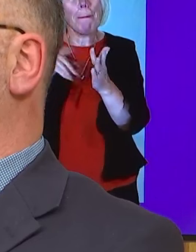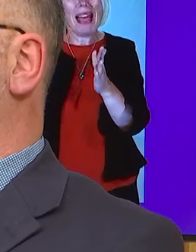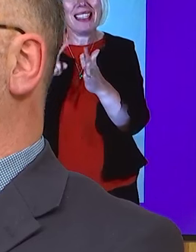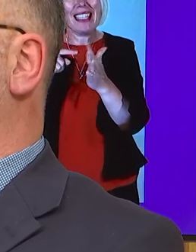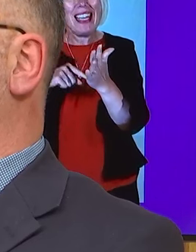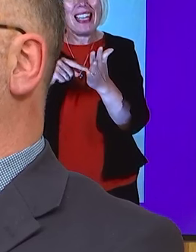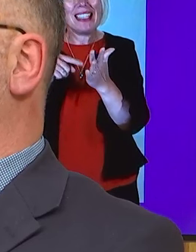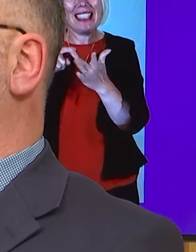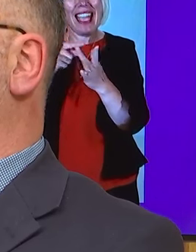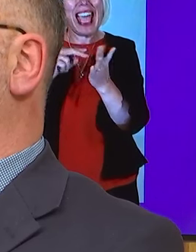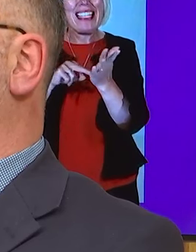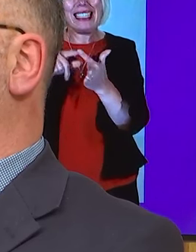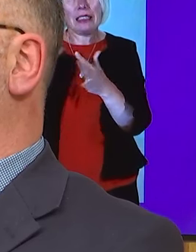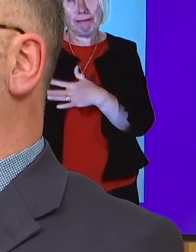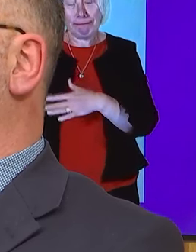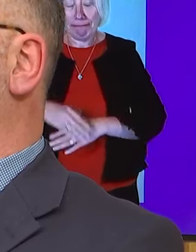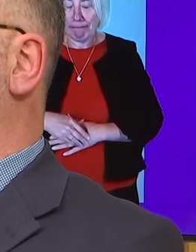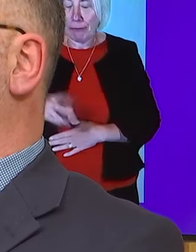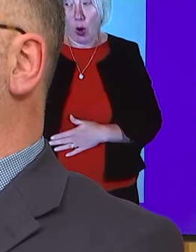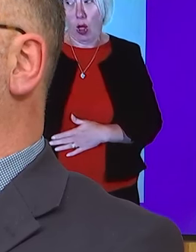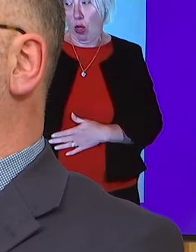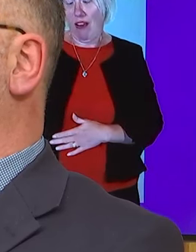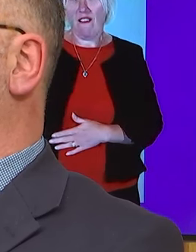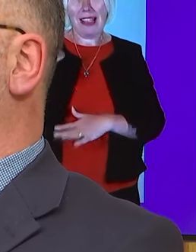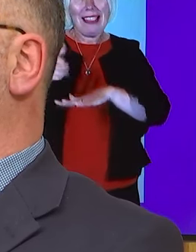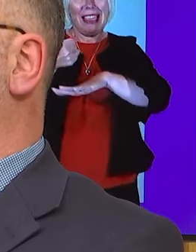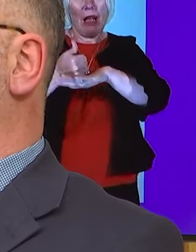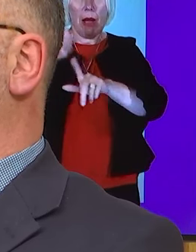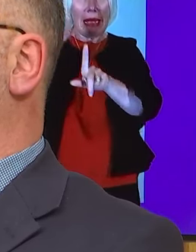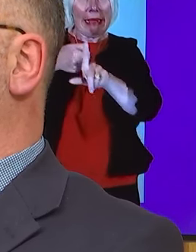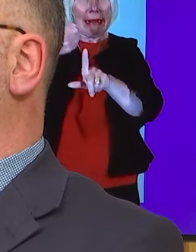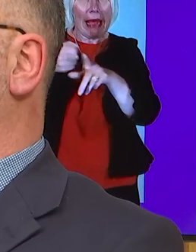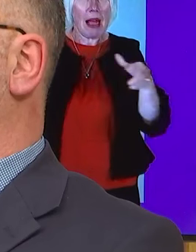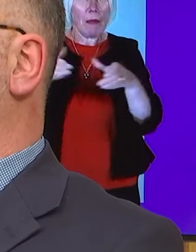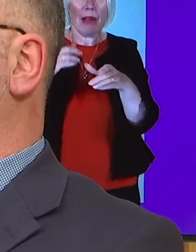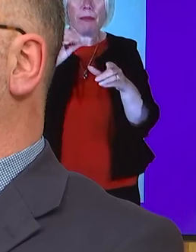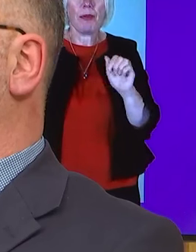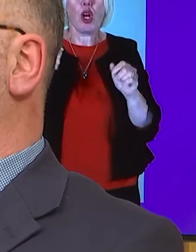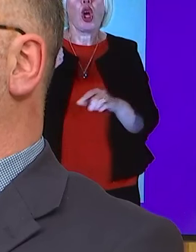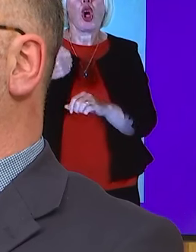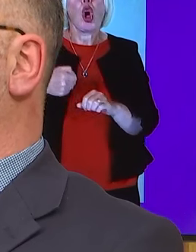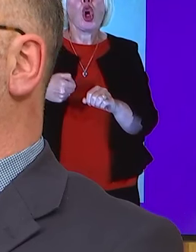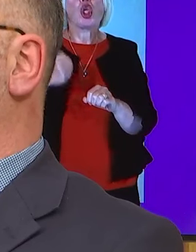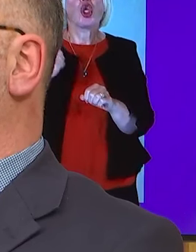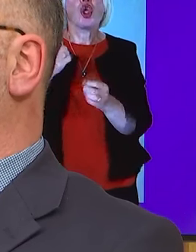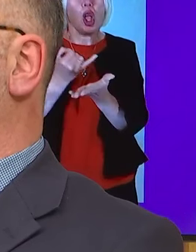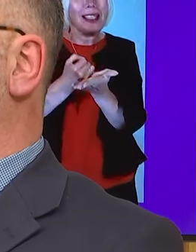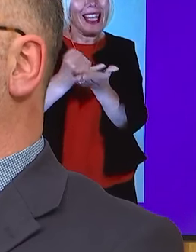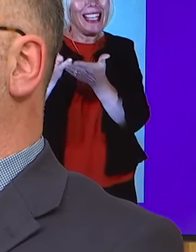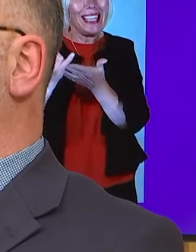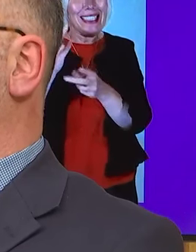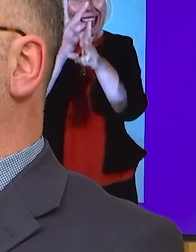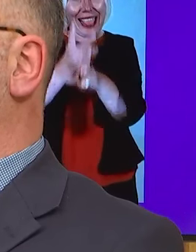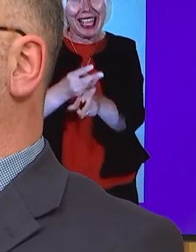earlier, and we set up an organisation or a campaign at the time called Scotland Against the Care Tax. And I'm pretty sure that goes back to